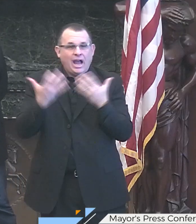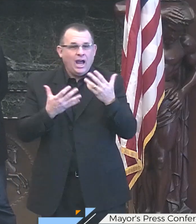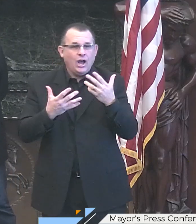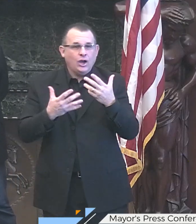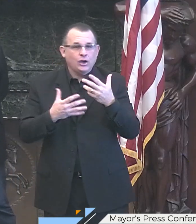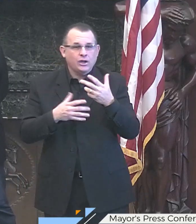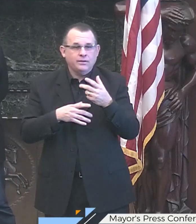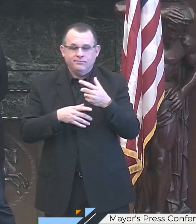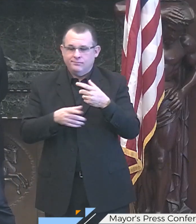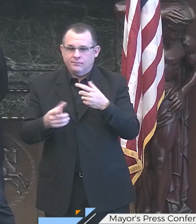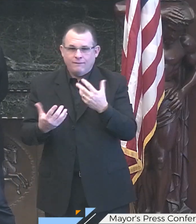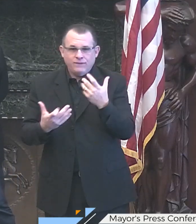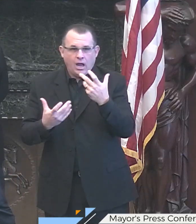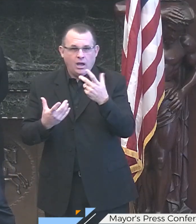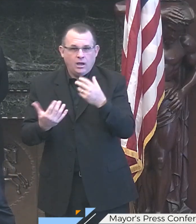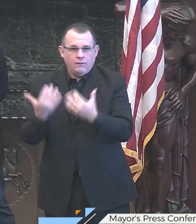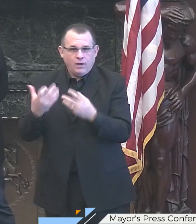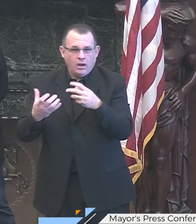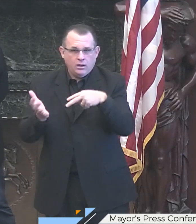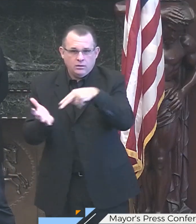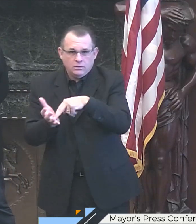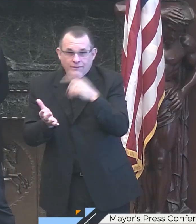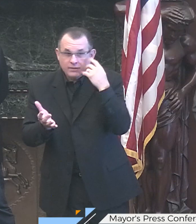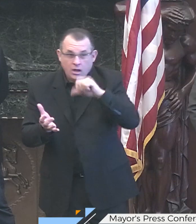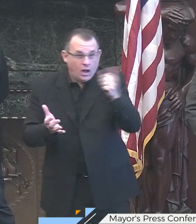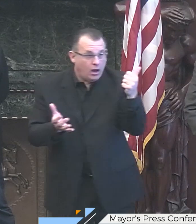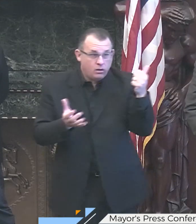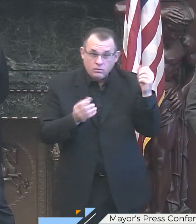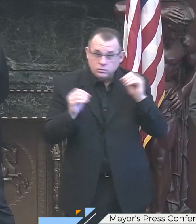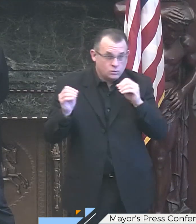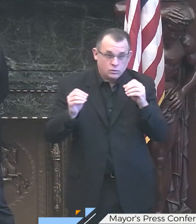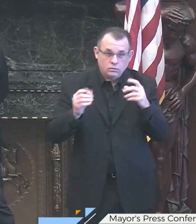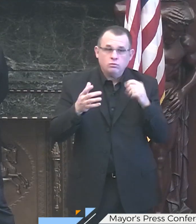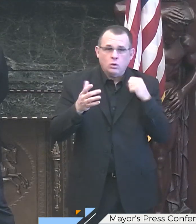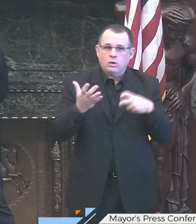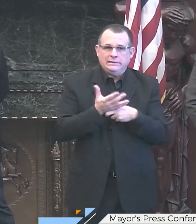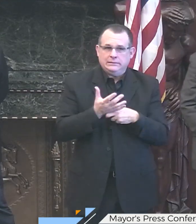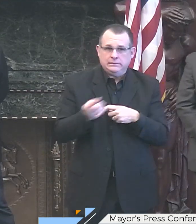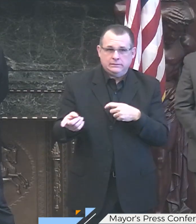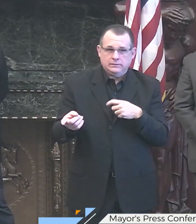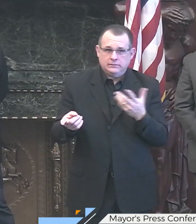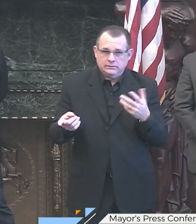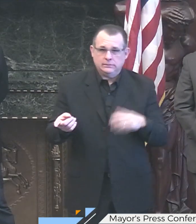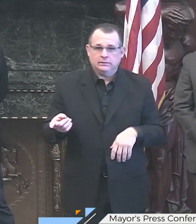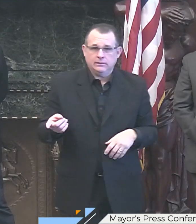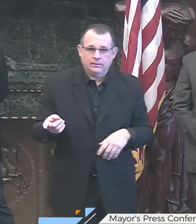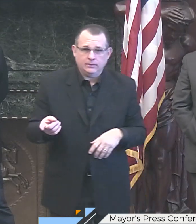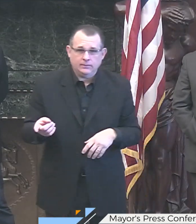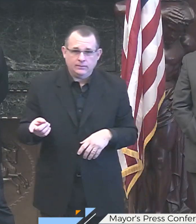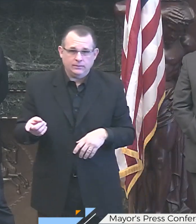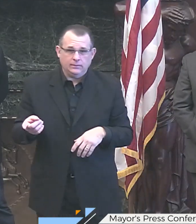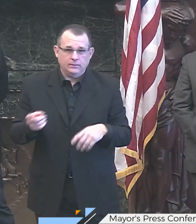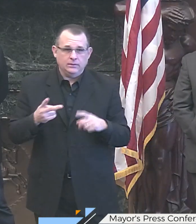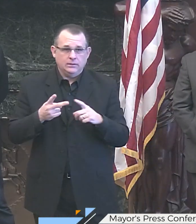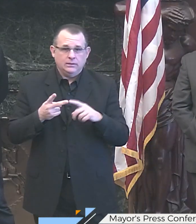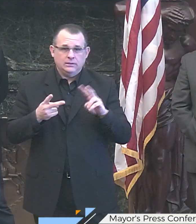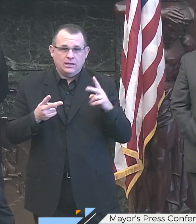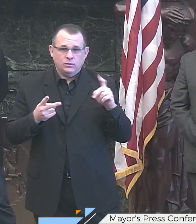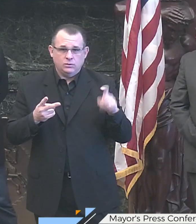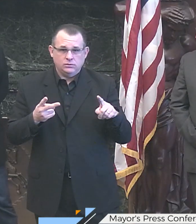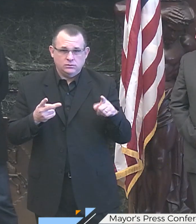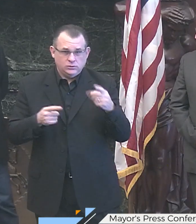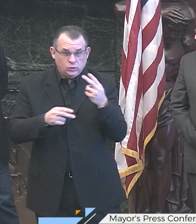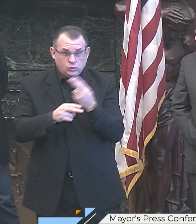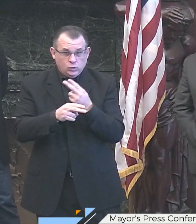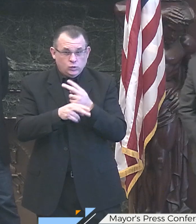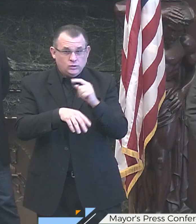of hydrants. And my second question is, how much will the city be paying to use Temple's Leocoris Center for